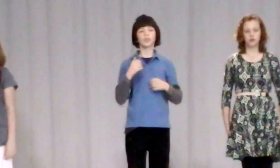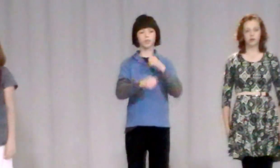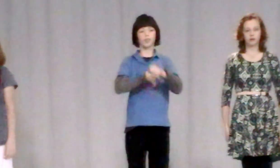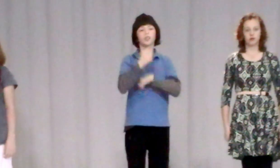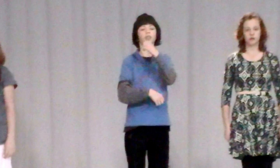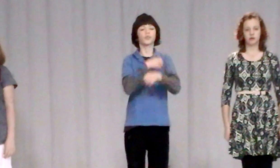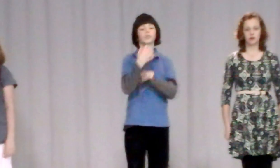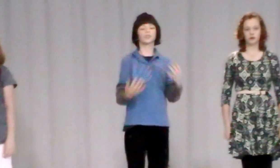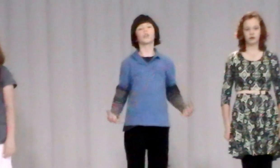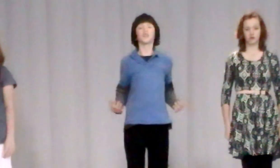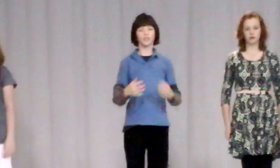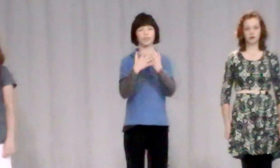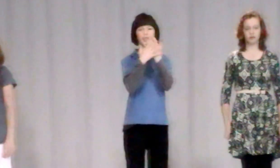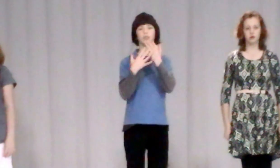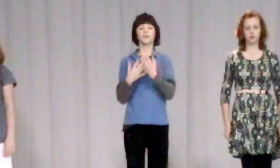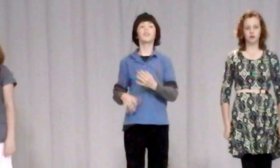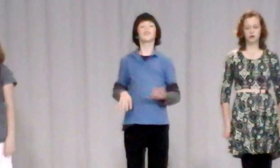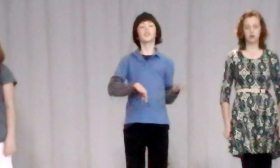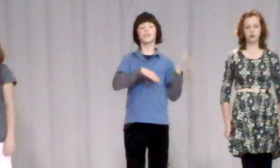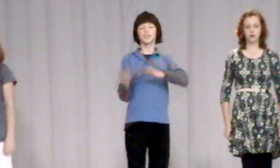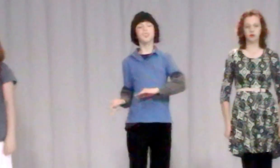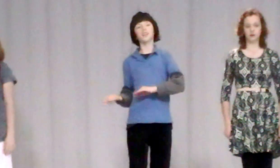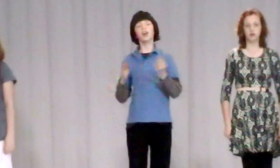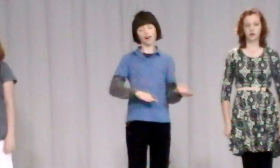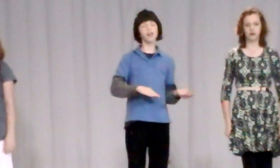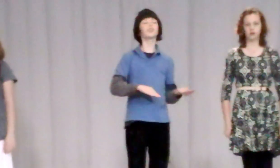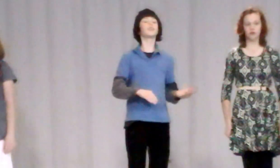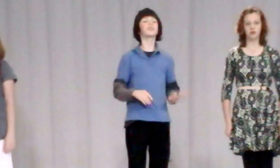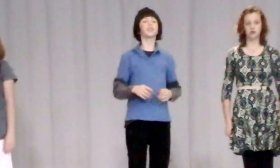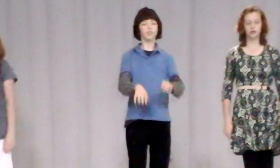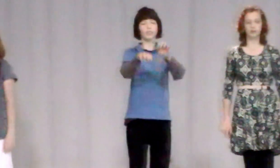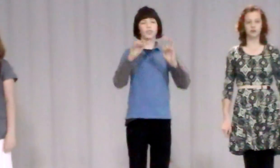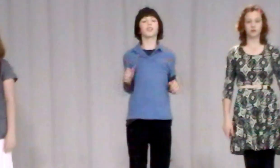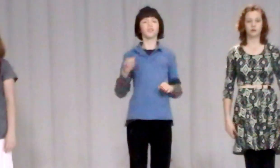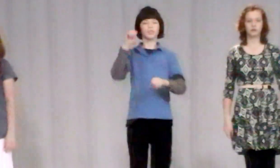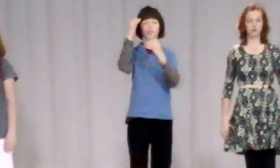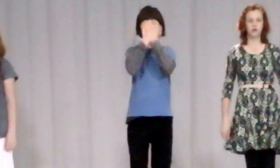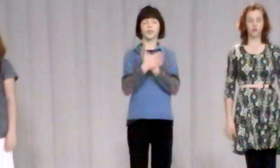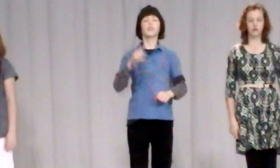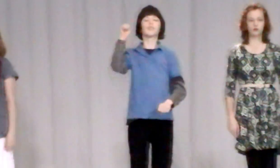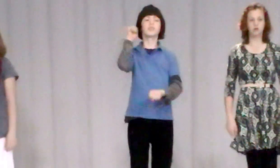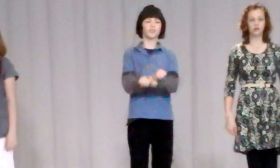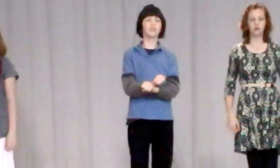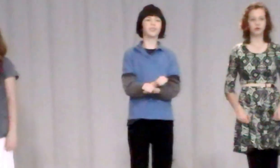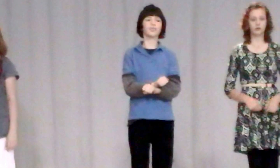sorrow and sighing, bleeding dying, sealed in the storm, cold tomb.